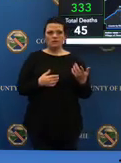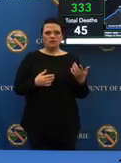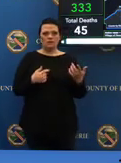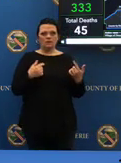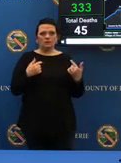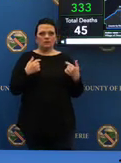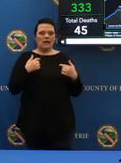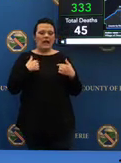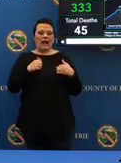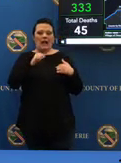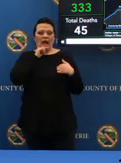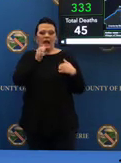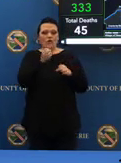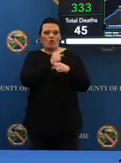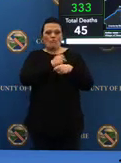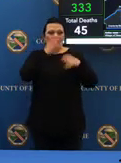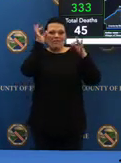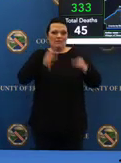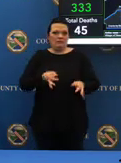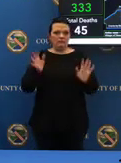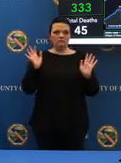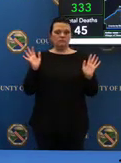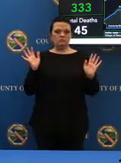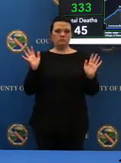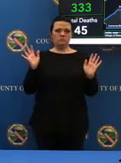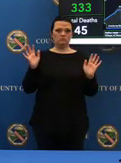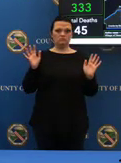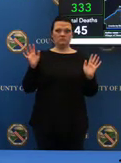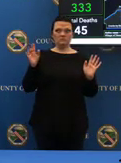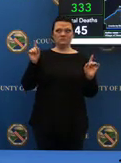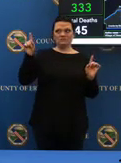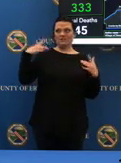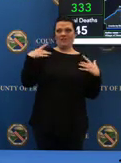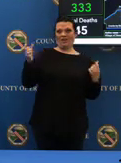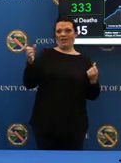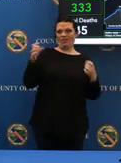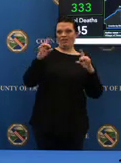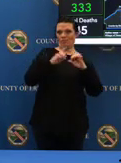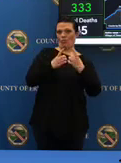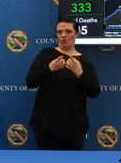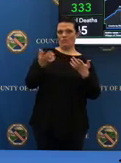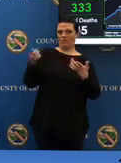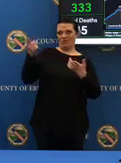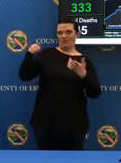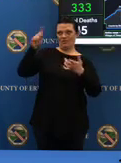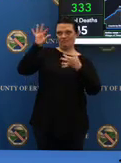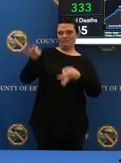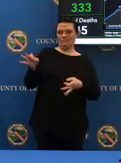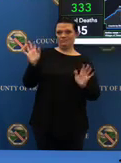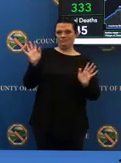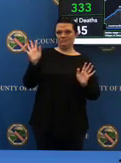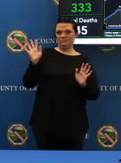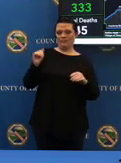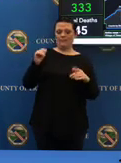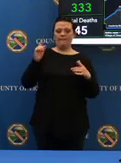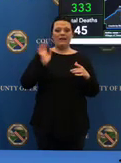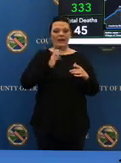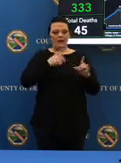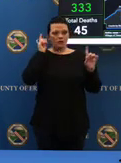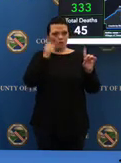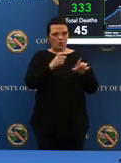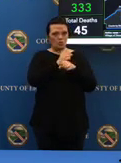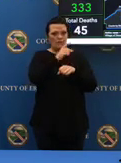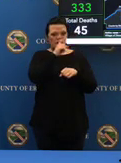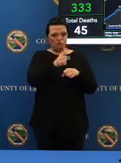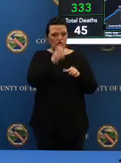not the one who makes that call, Kelly. It's really the health department that makes that call. And our goal is to ensure that those that